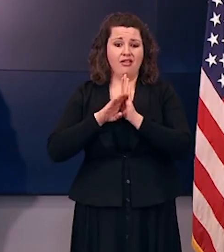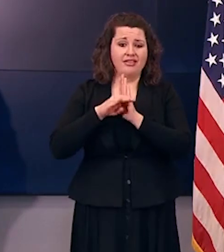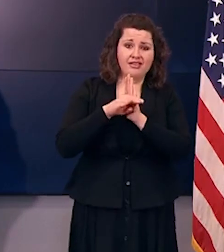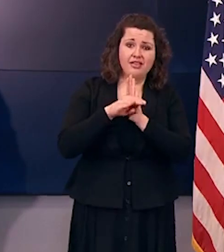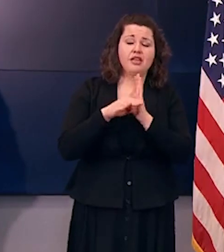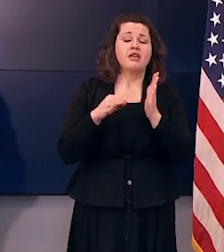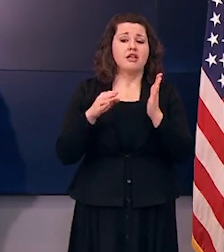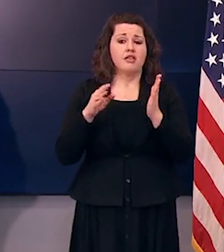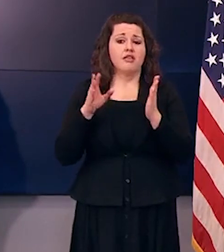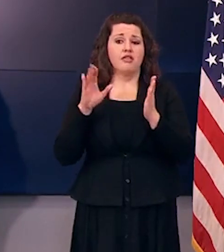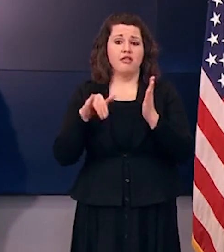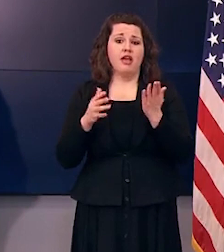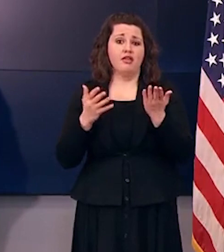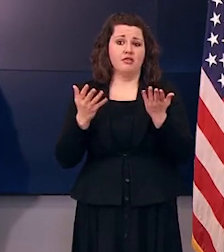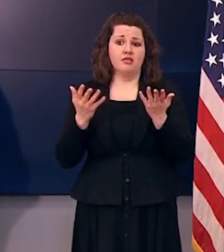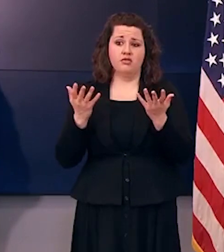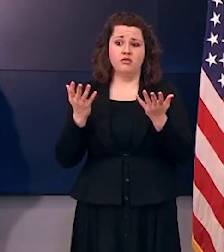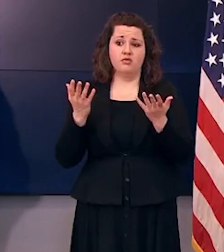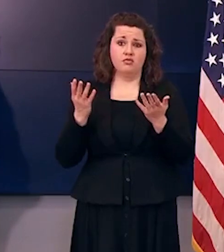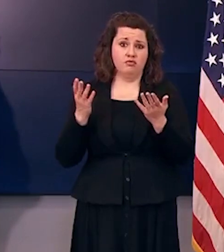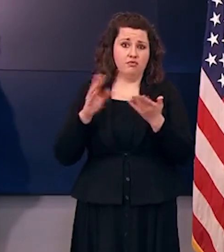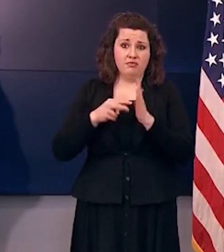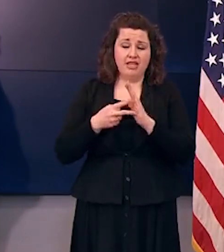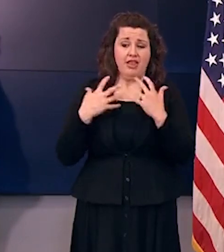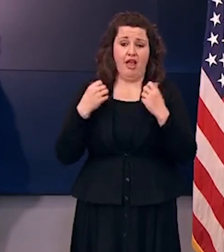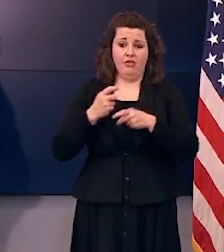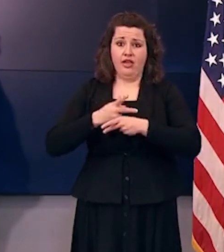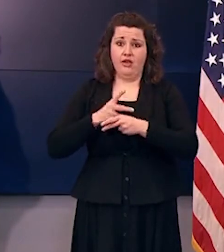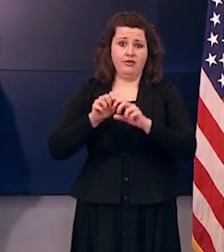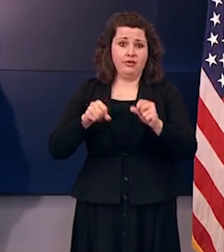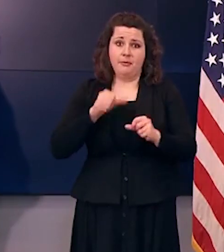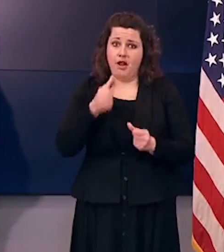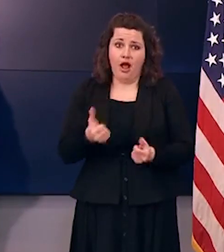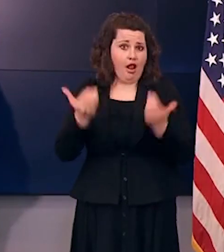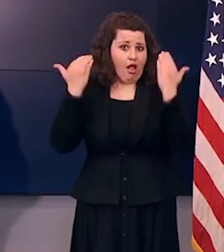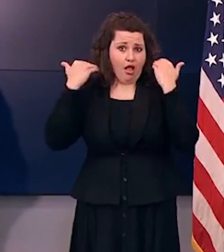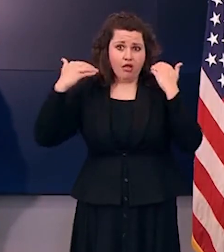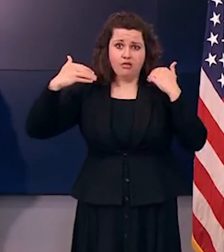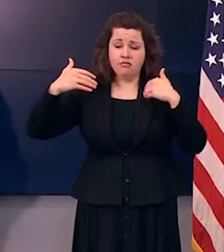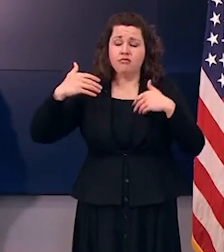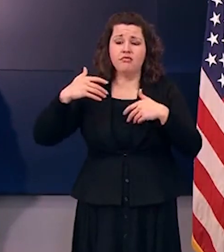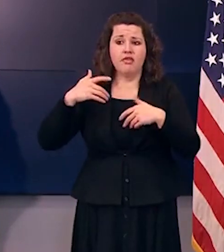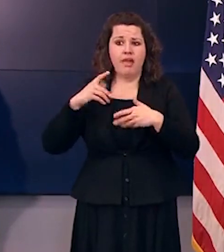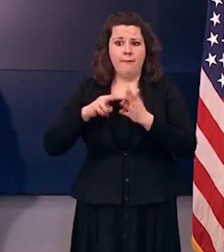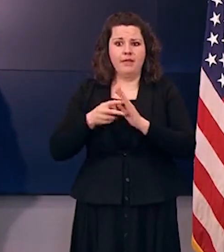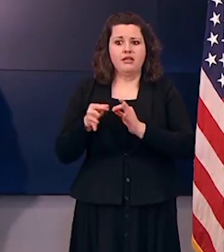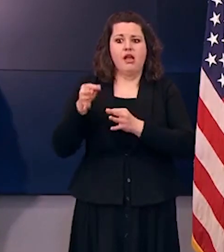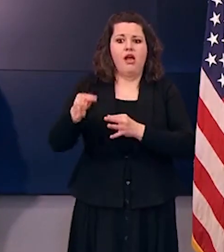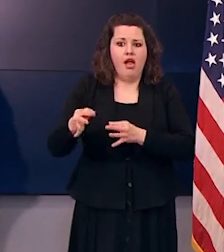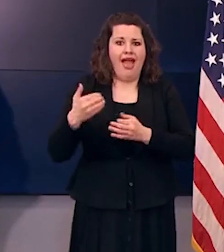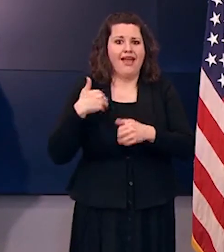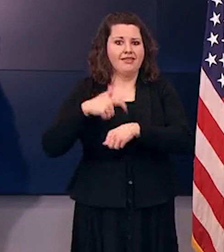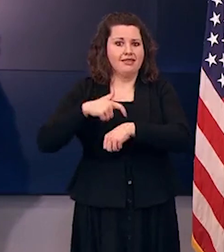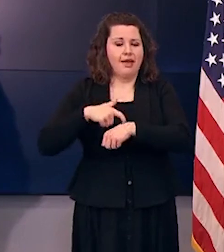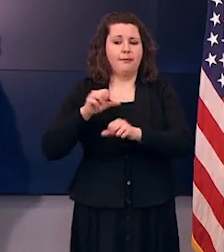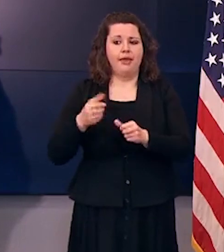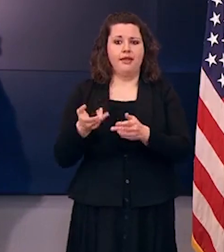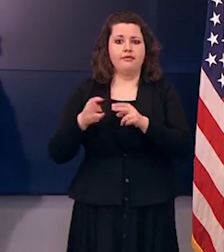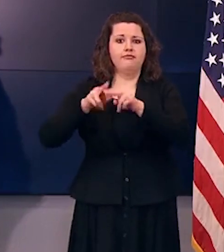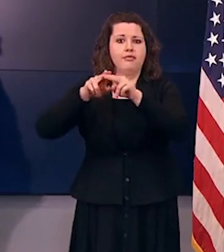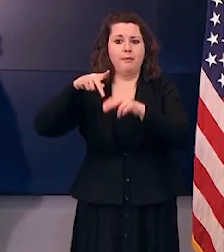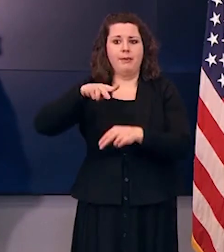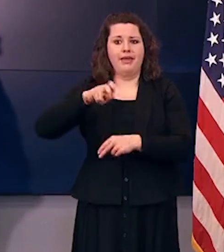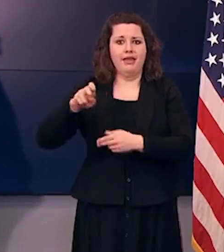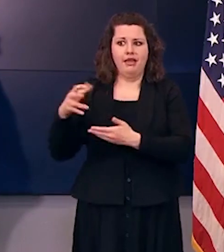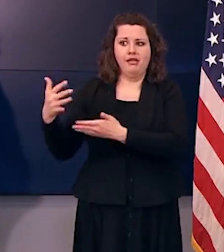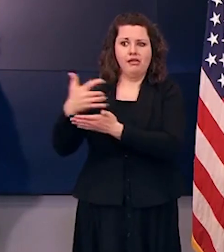has reduced overwhelming our healthcare system. It's bought us time so that we can continue to increase the PPE supply. We're